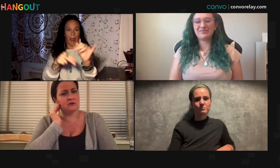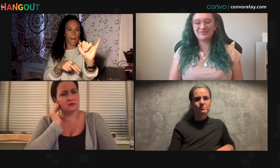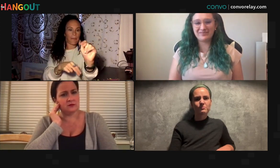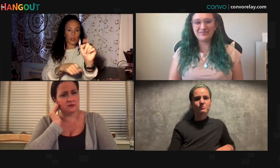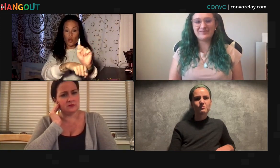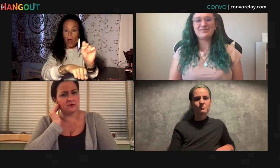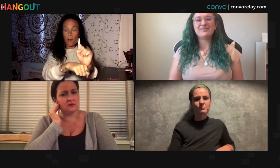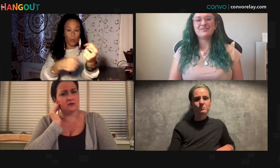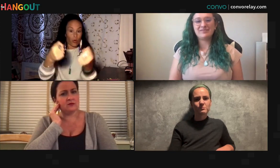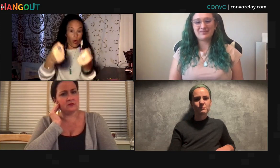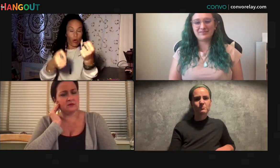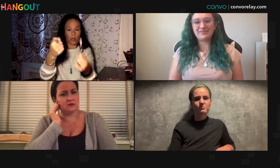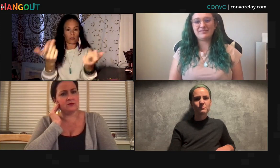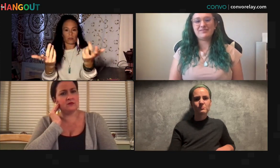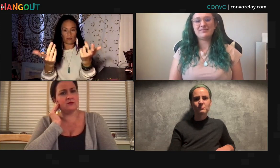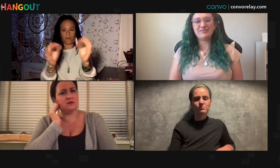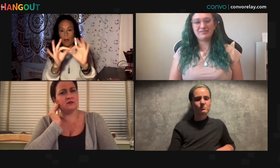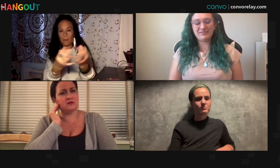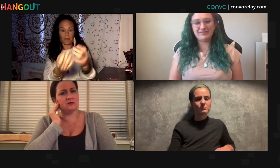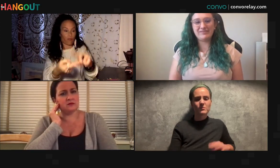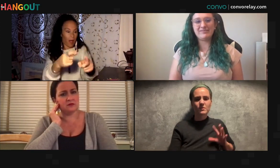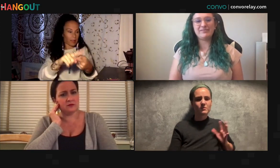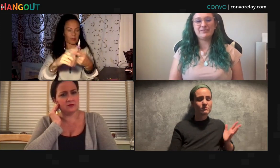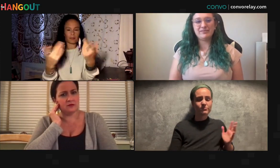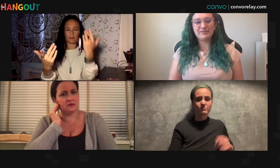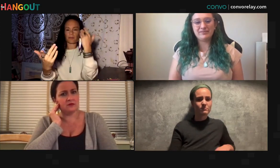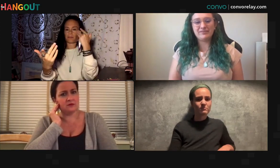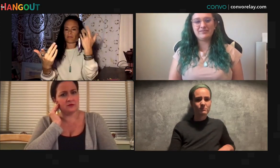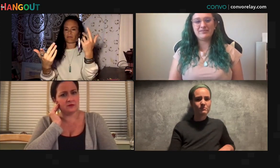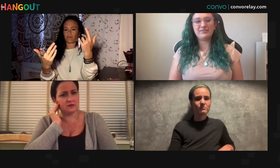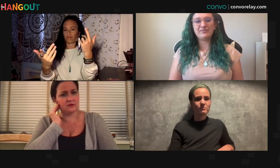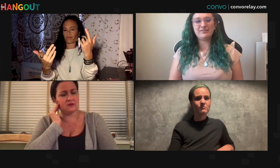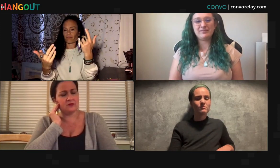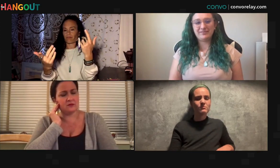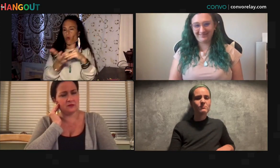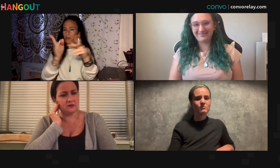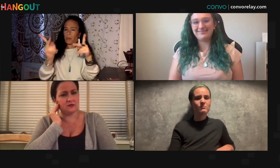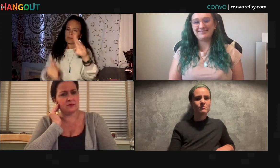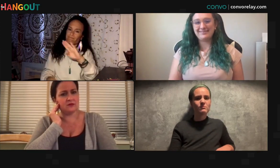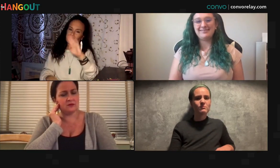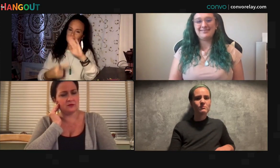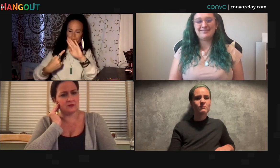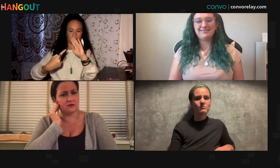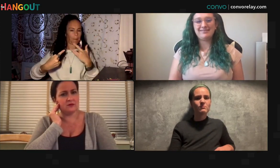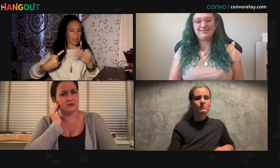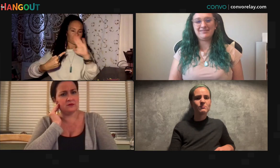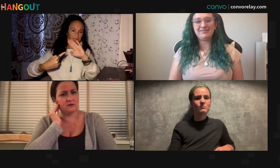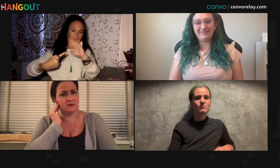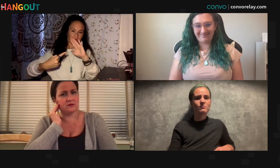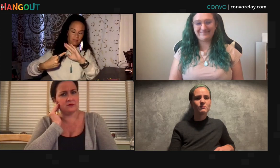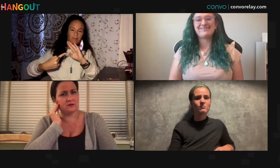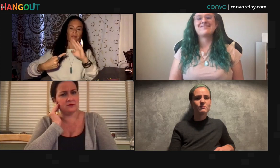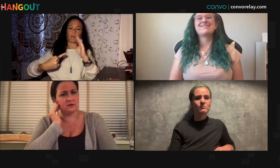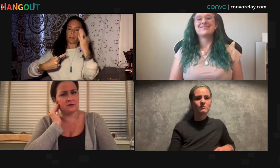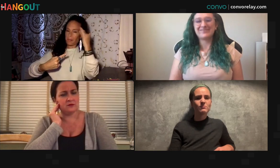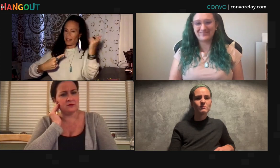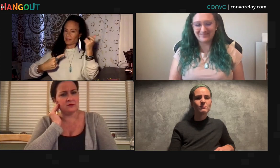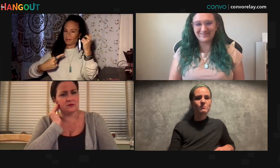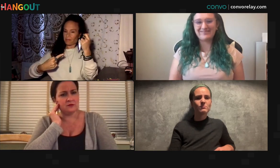relationships or the same type of issues, whether it come with job or family, friends. It usually